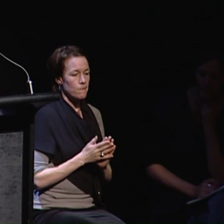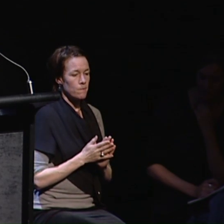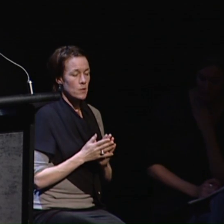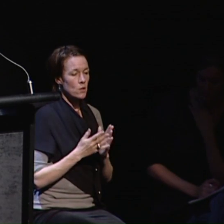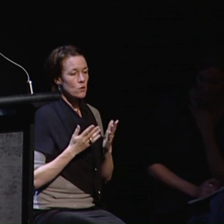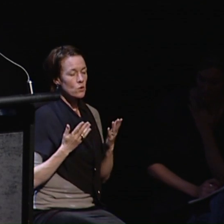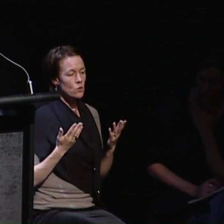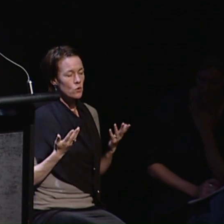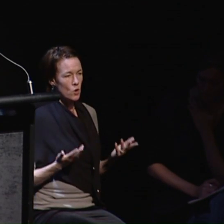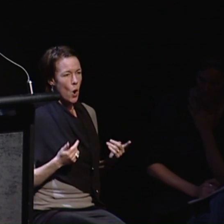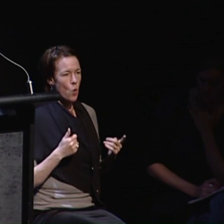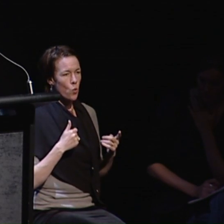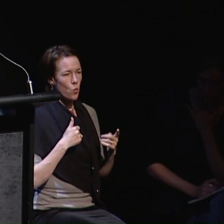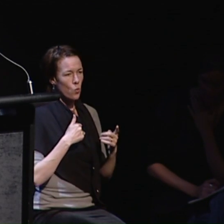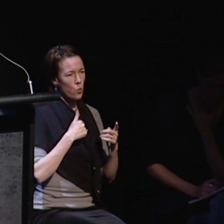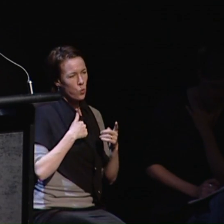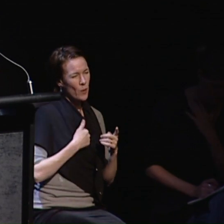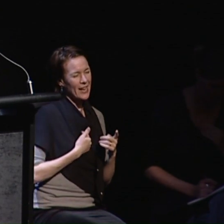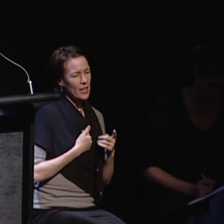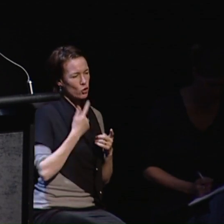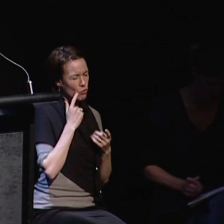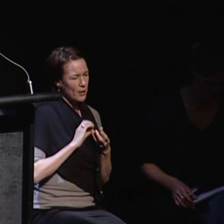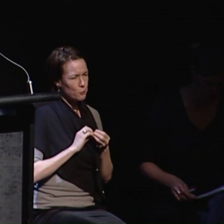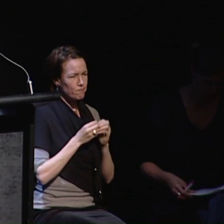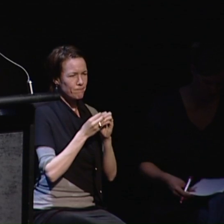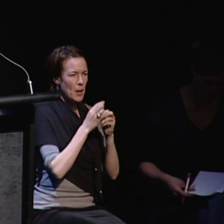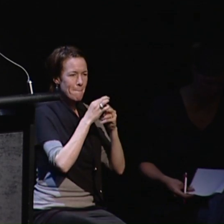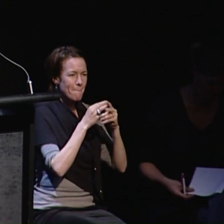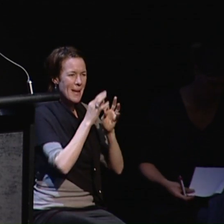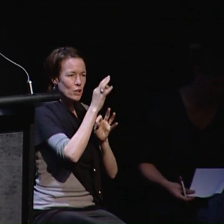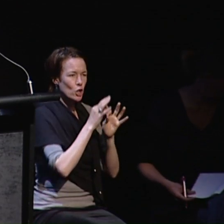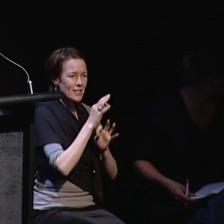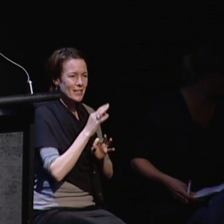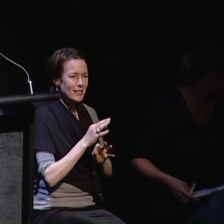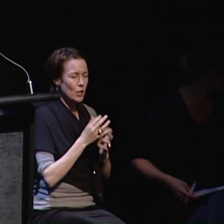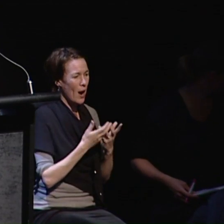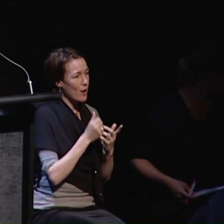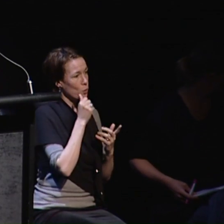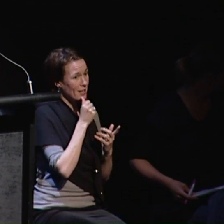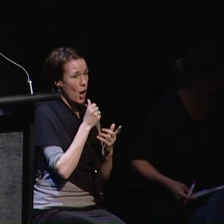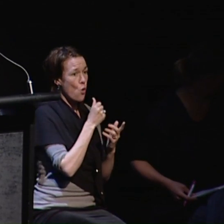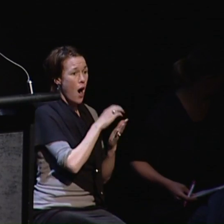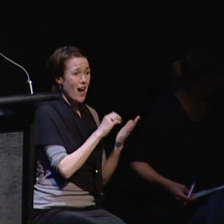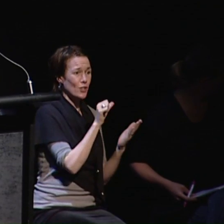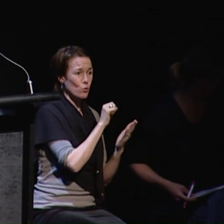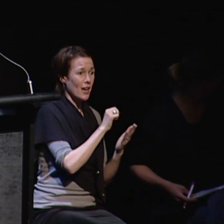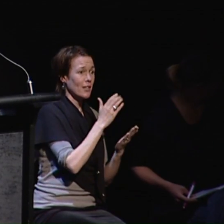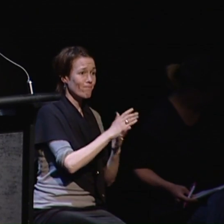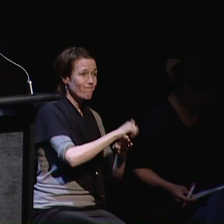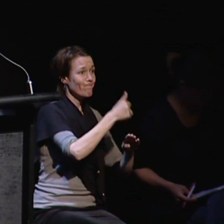the key elements. How would we know if we were successful? How do you know if we've actually achieved Article 19? What would it look